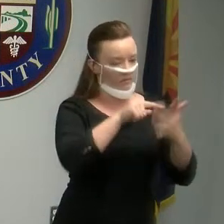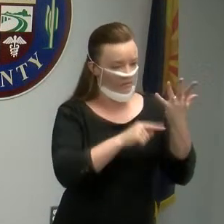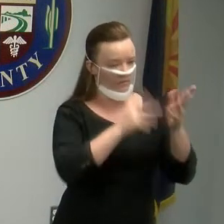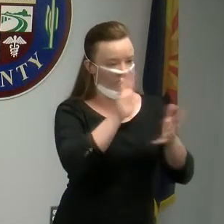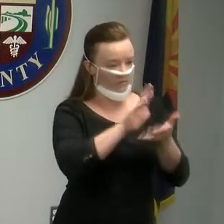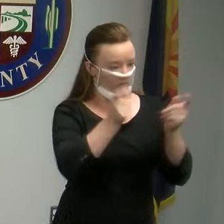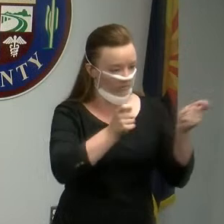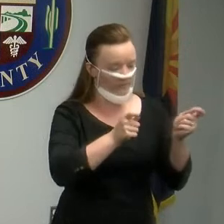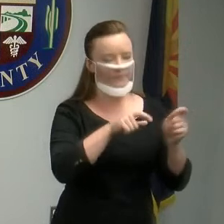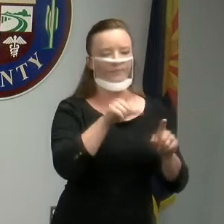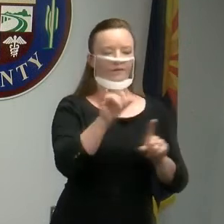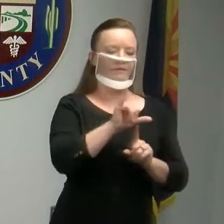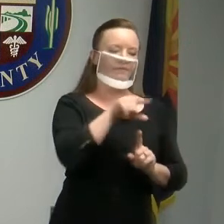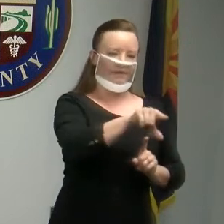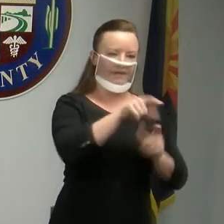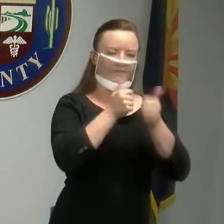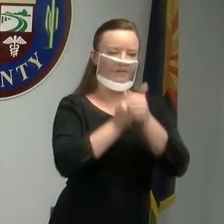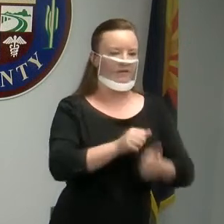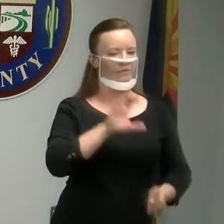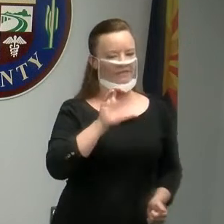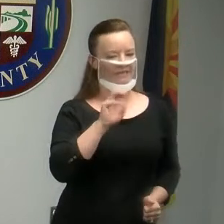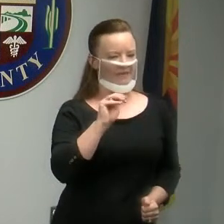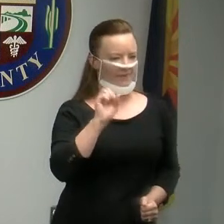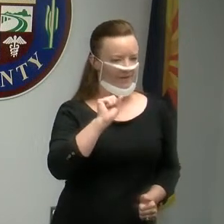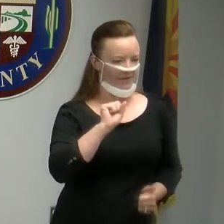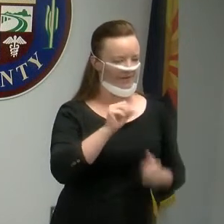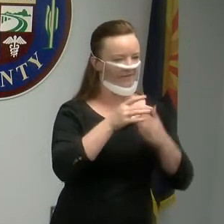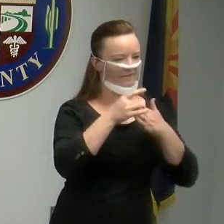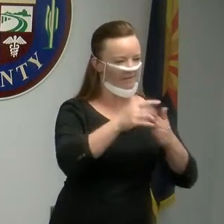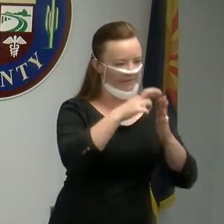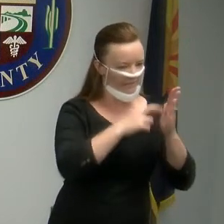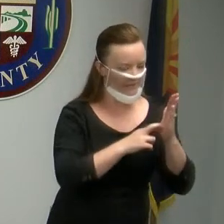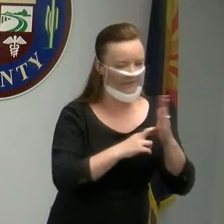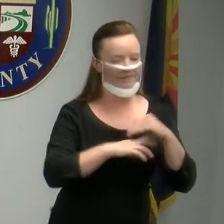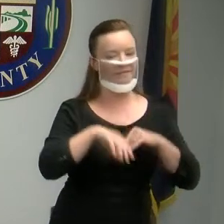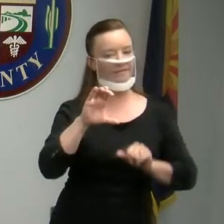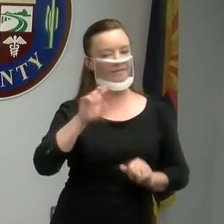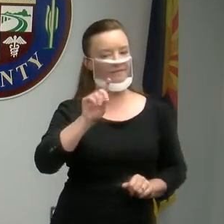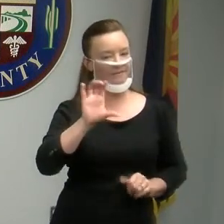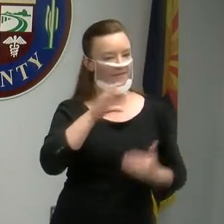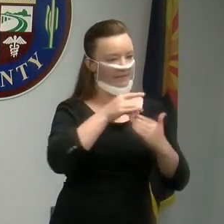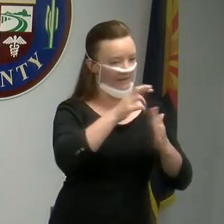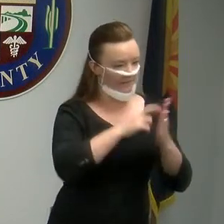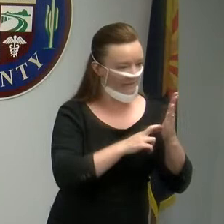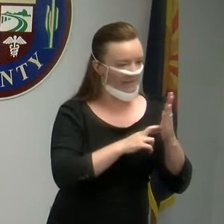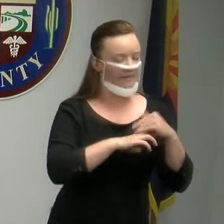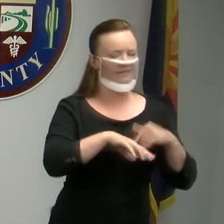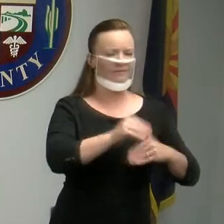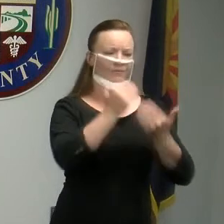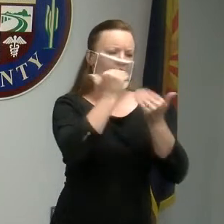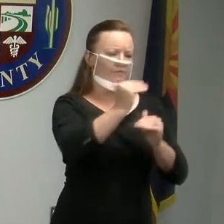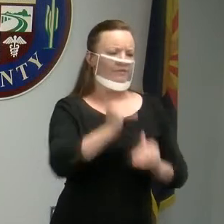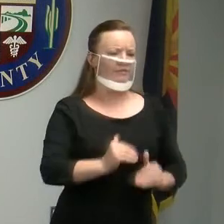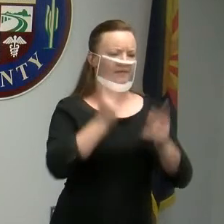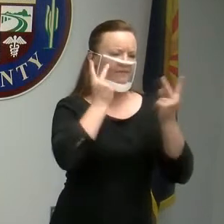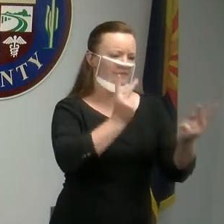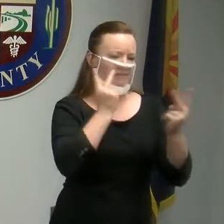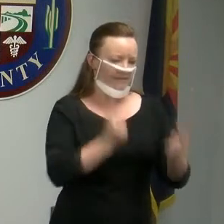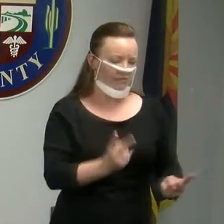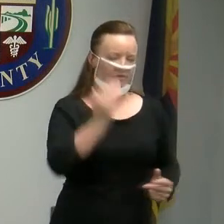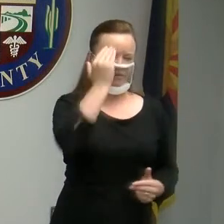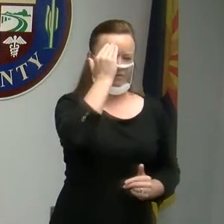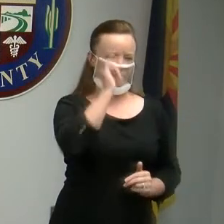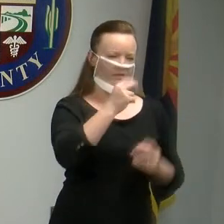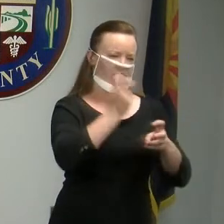for following all of the CMS guidelines and the CDC guidelines and restricting visitation, as hard as that is on family members and